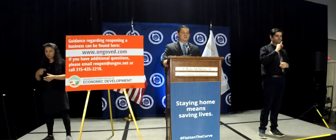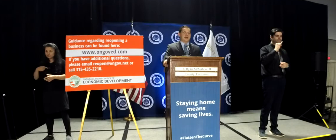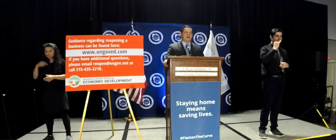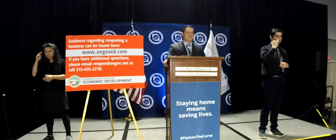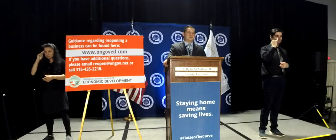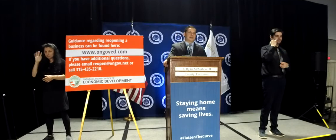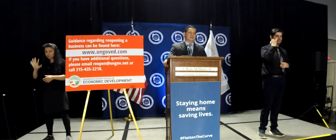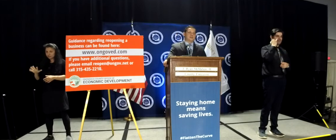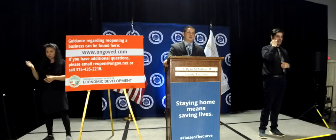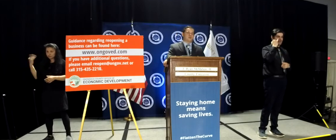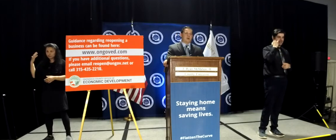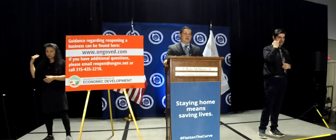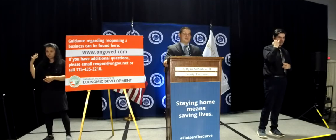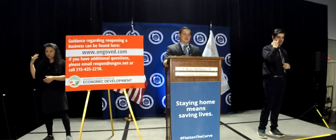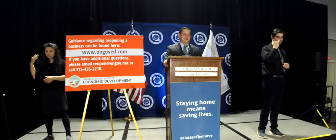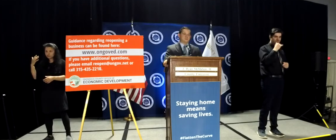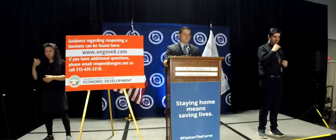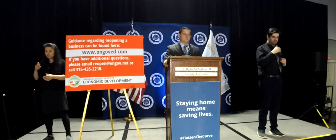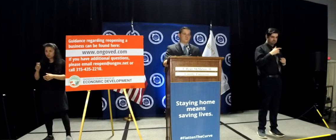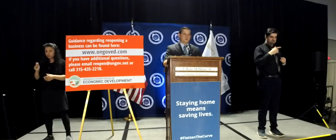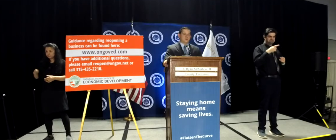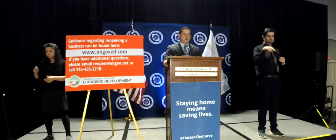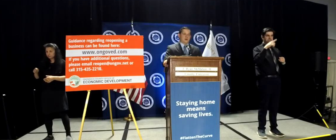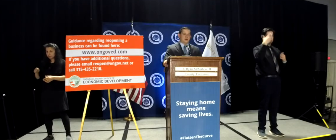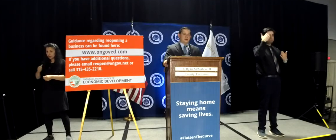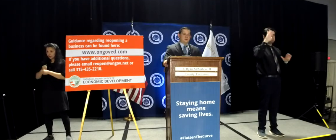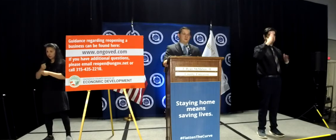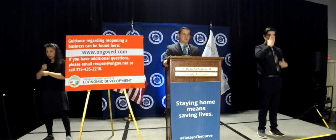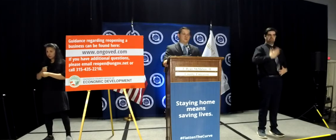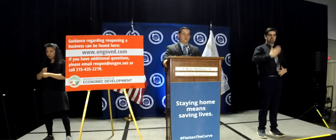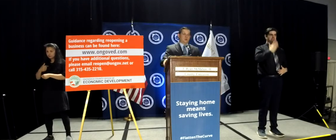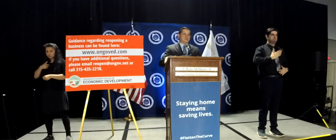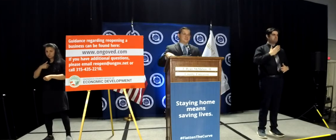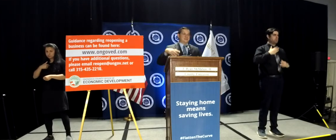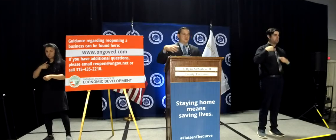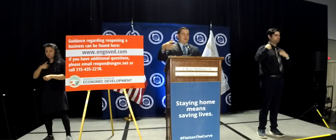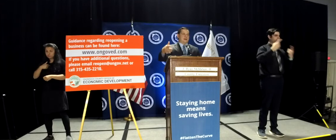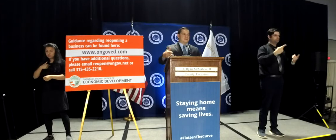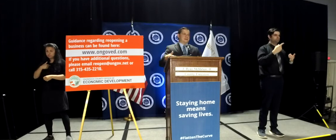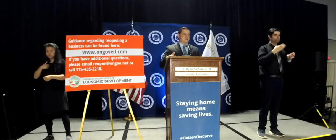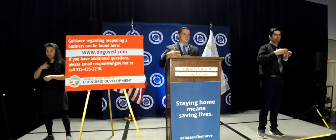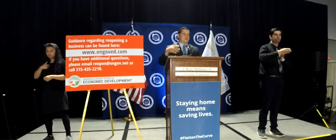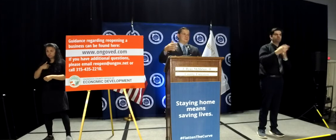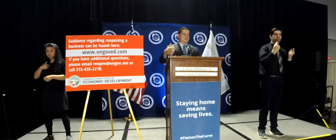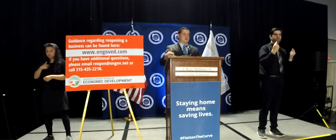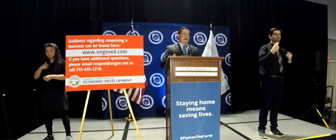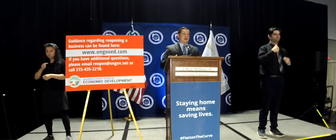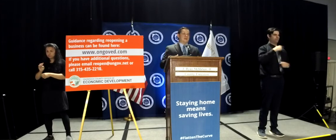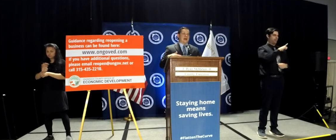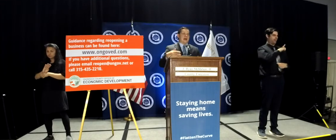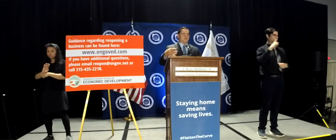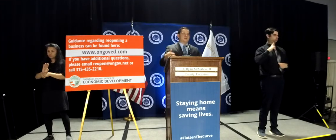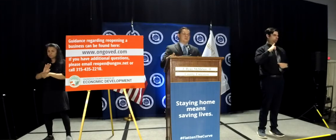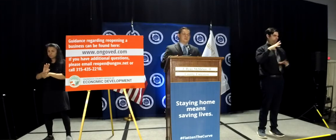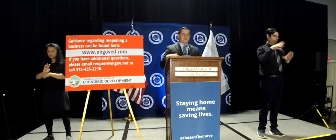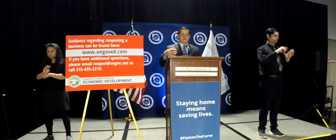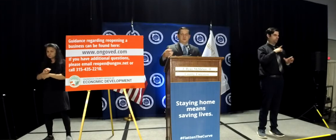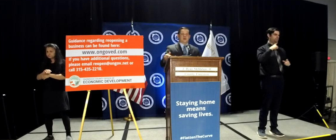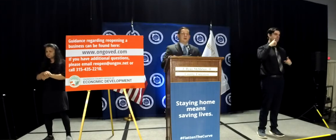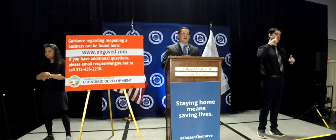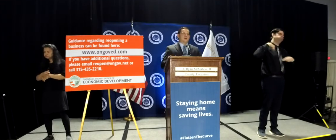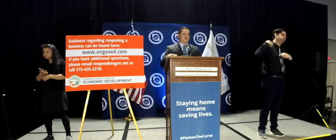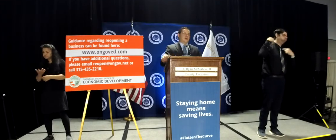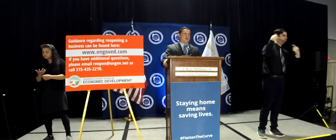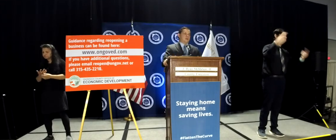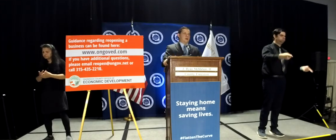And sometimes the legislative process, you don't see the process. A lot of it happens. You